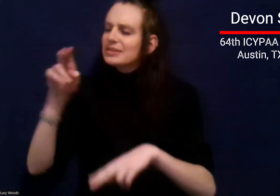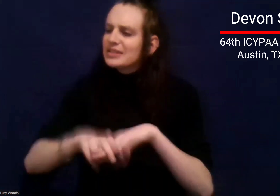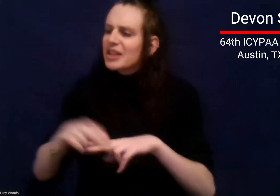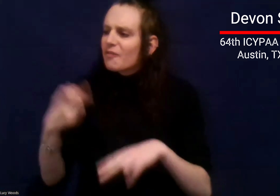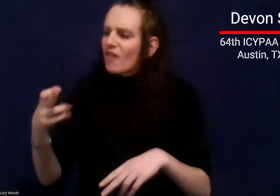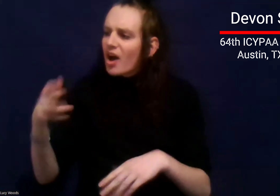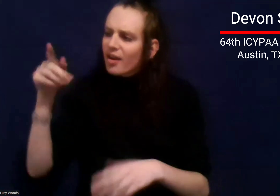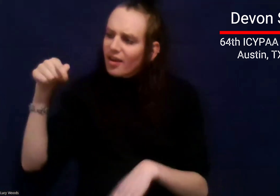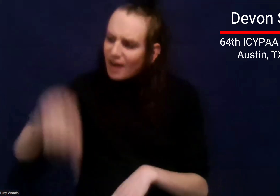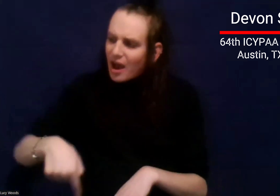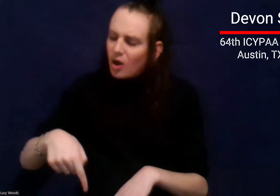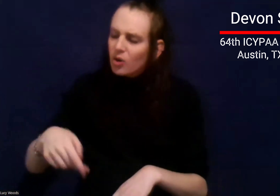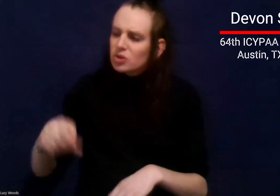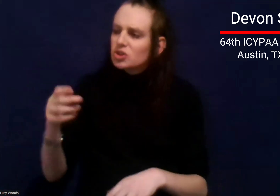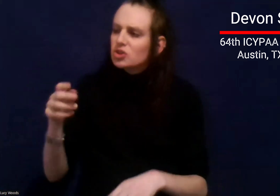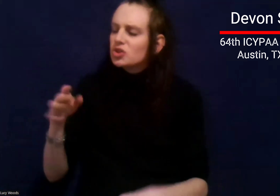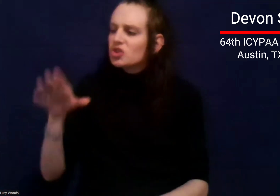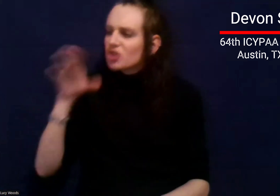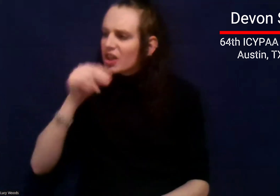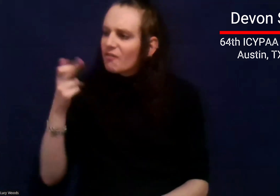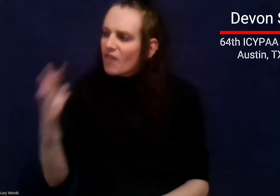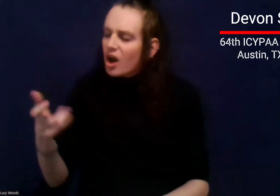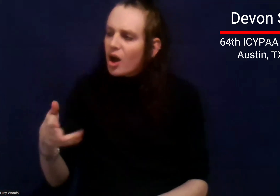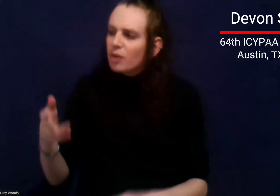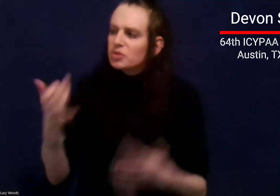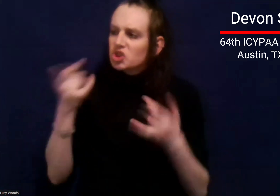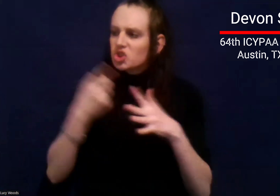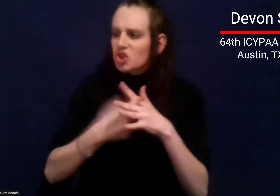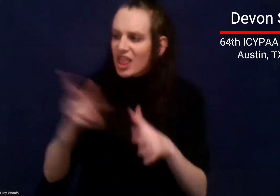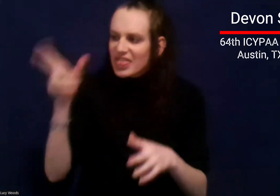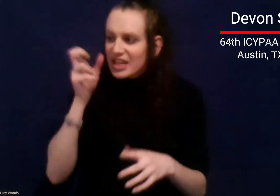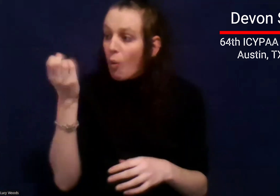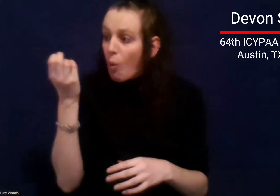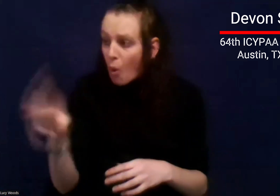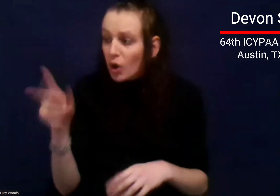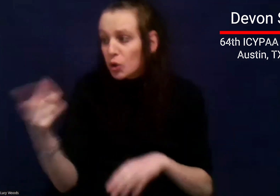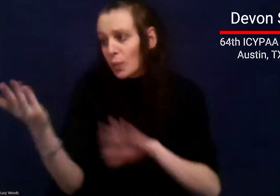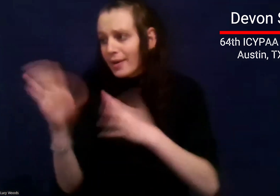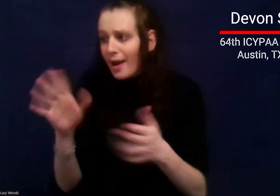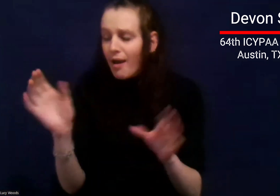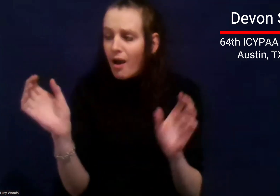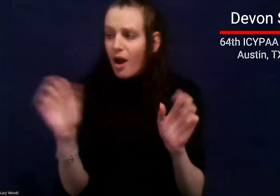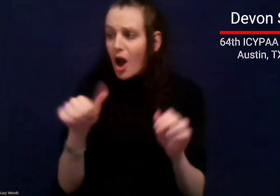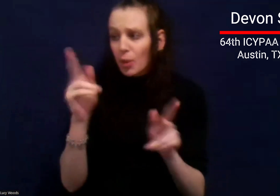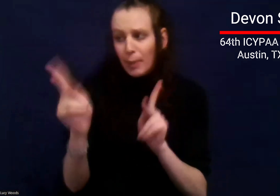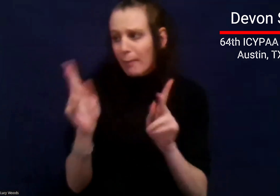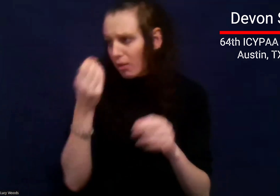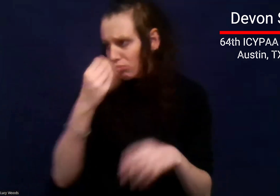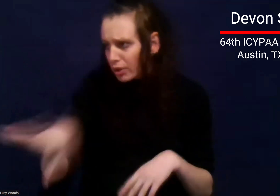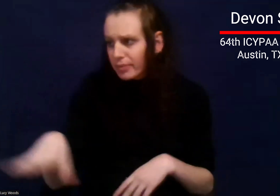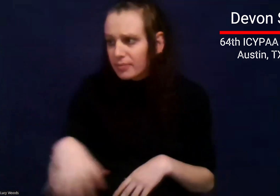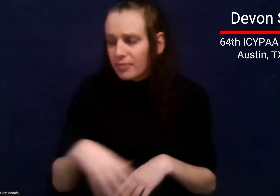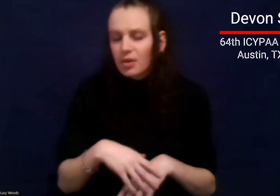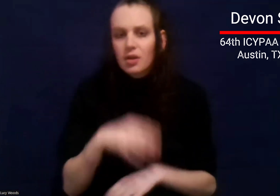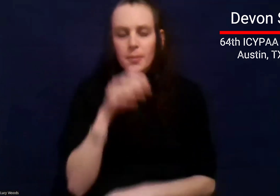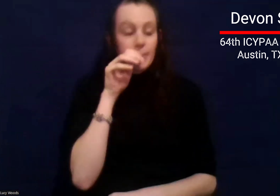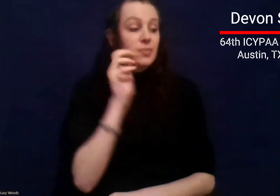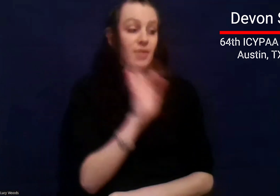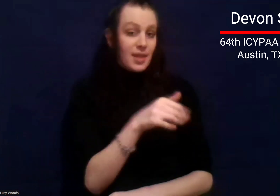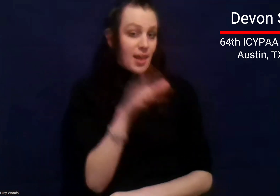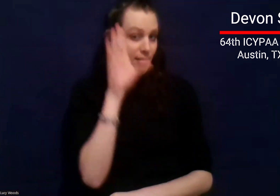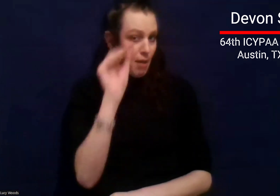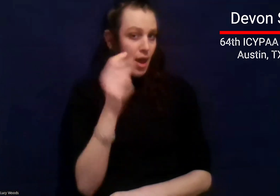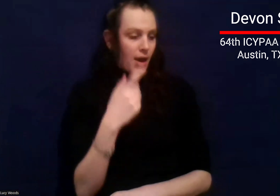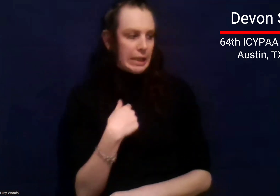listening, or I was going to die and nobody cared if I did. So I asked that man to be my sponsor. I walked up to him after the